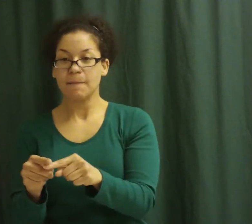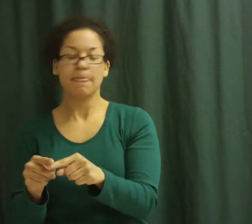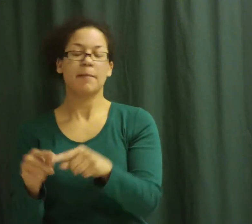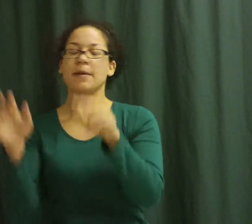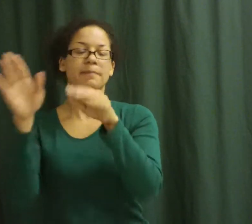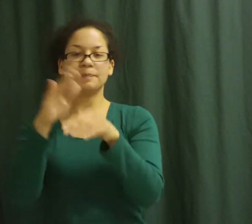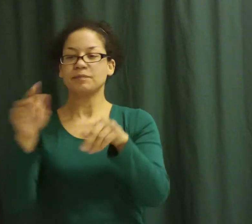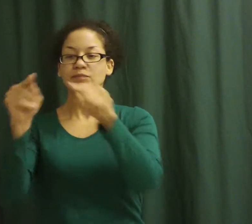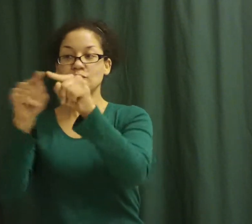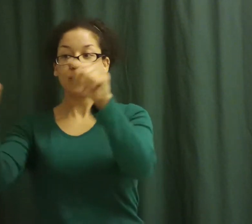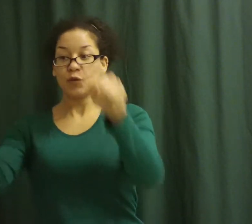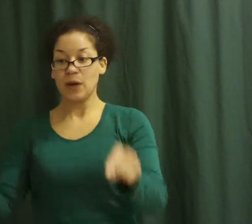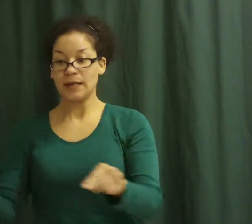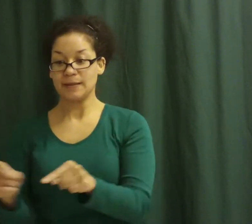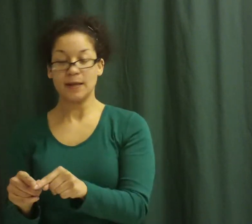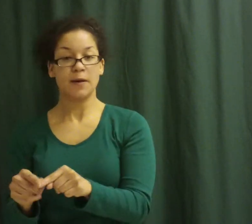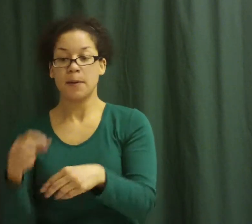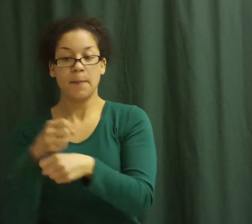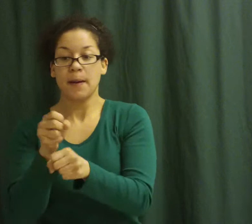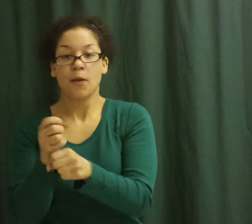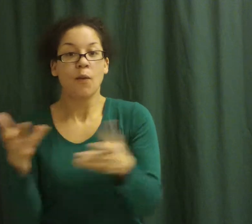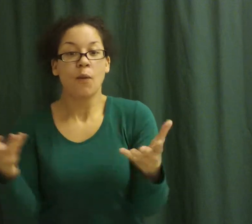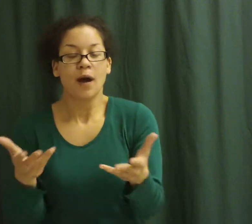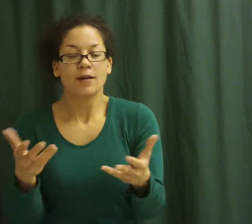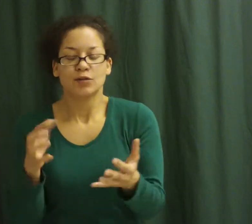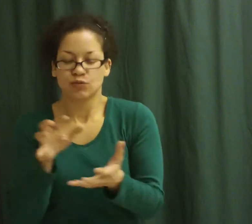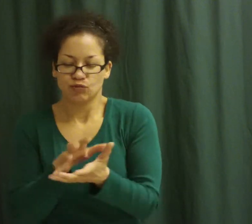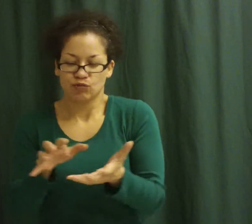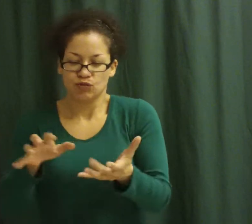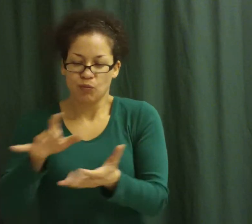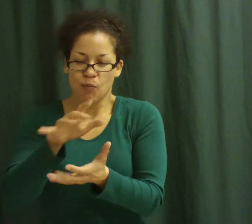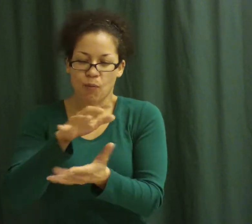The triangles and rectangles made trees.